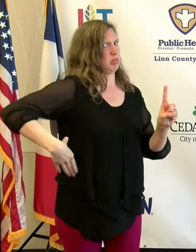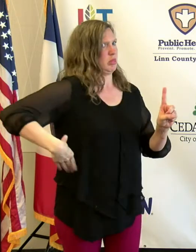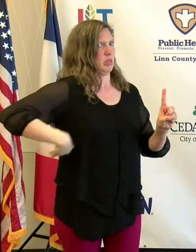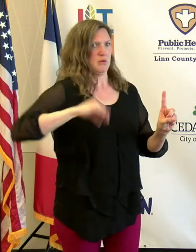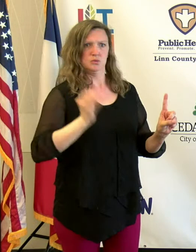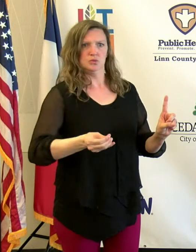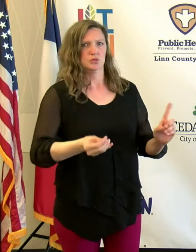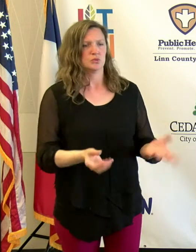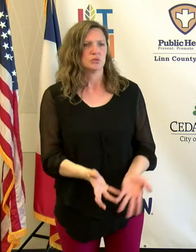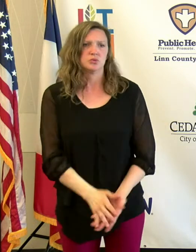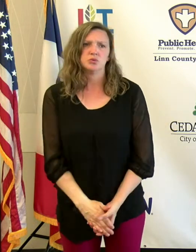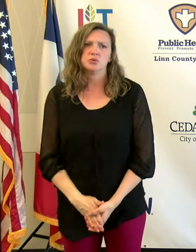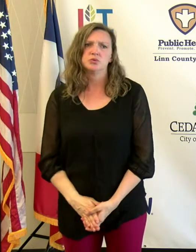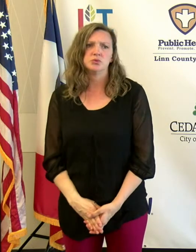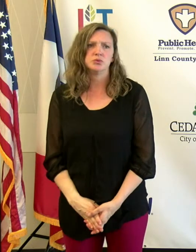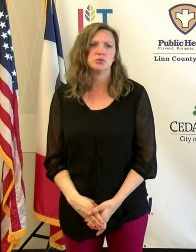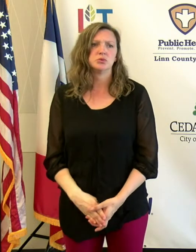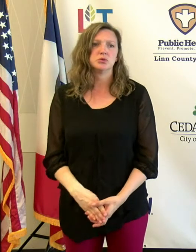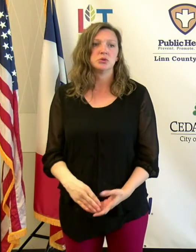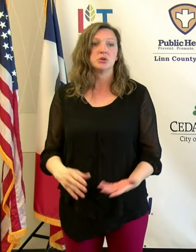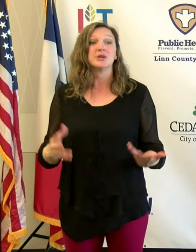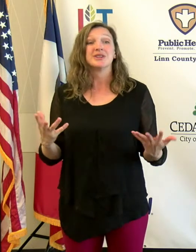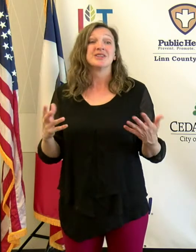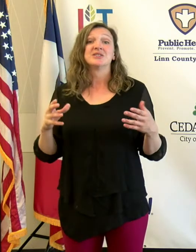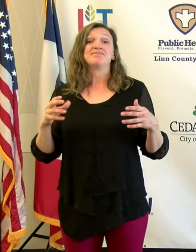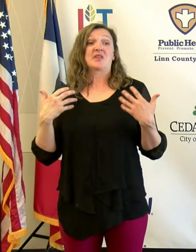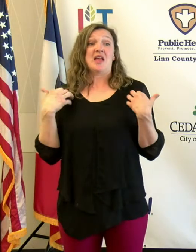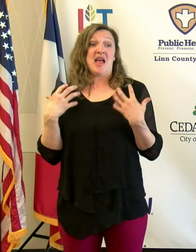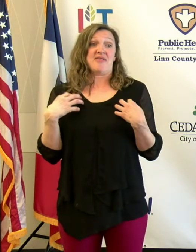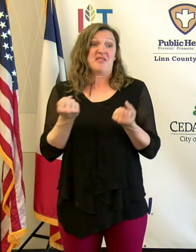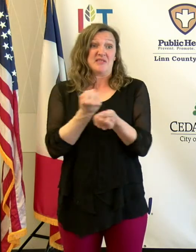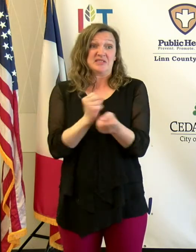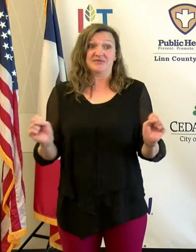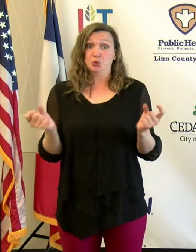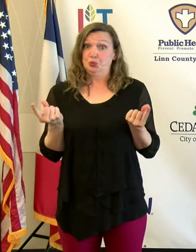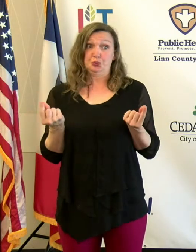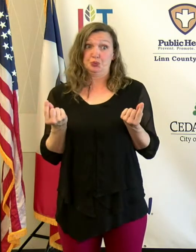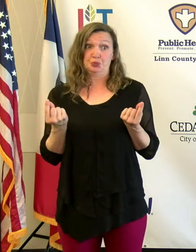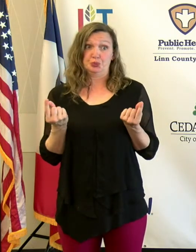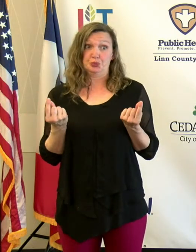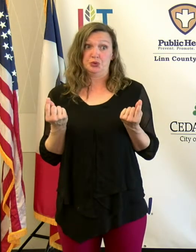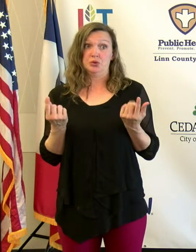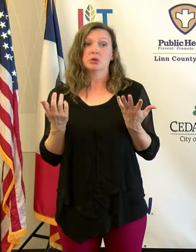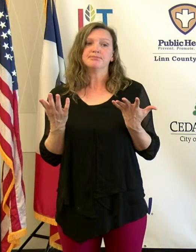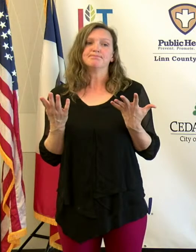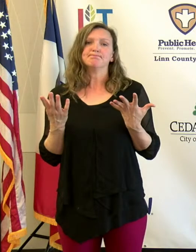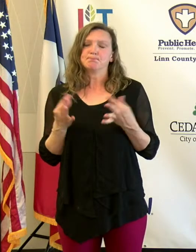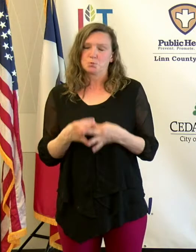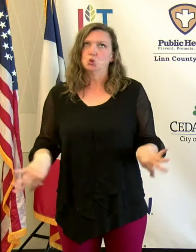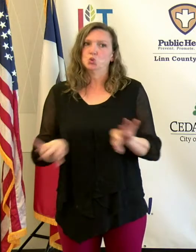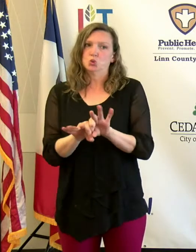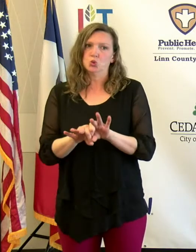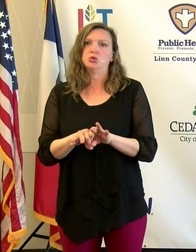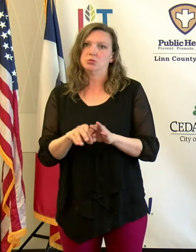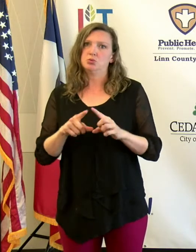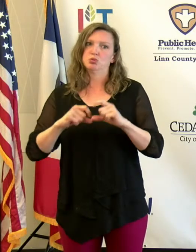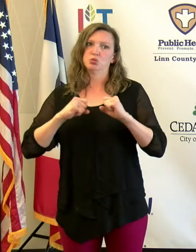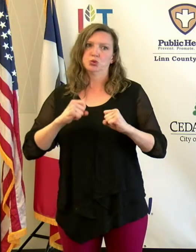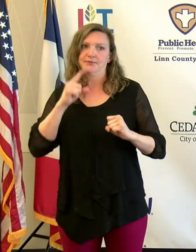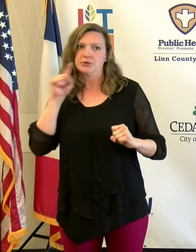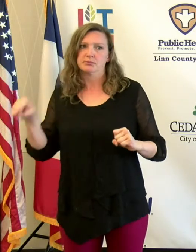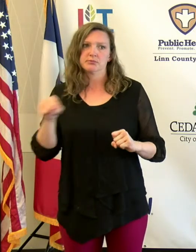of our employees and the inmates are of paramount importance. Although we have taken numerous steps to help reduce the chances